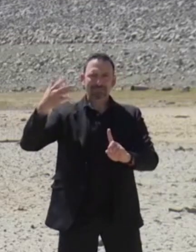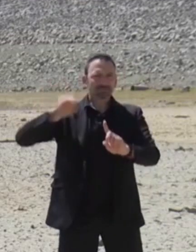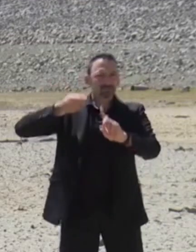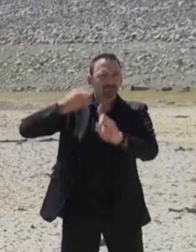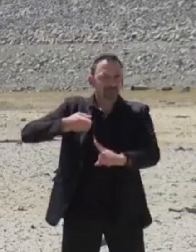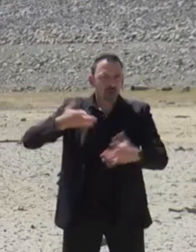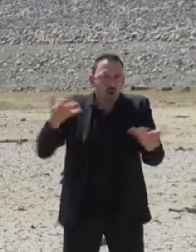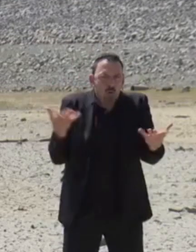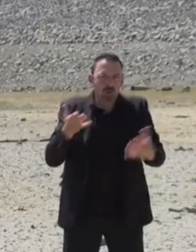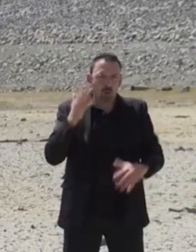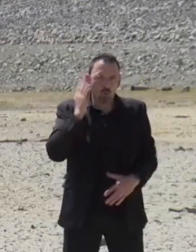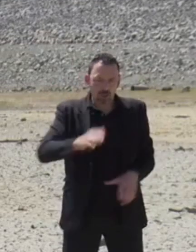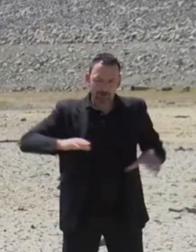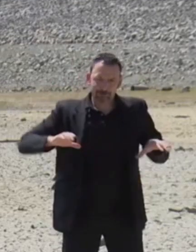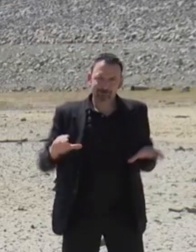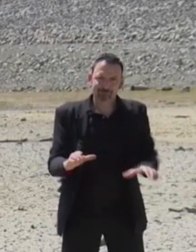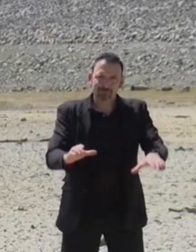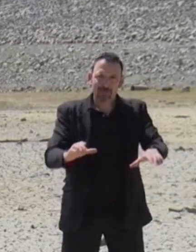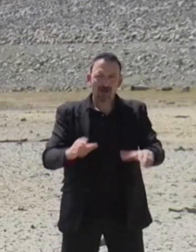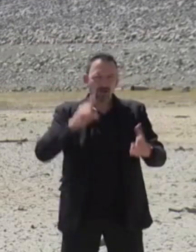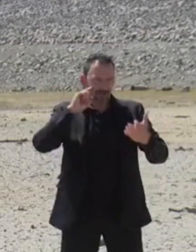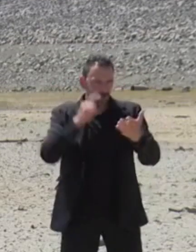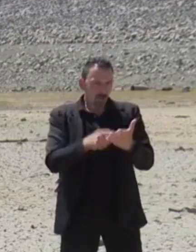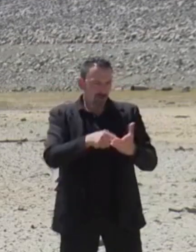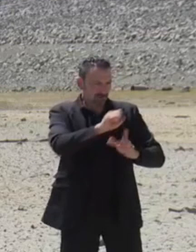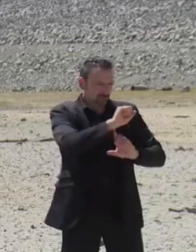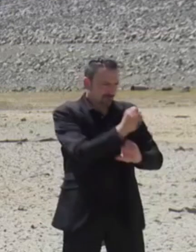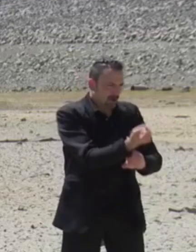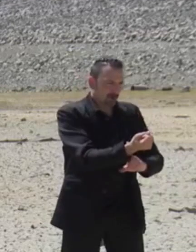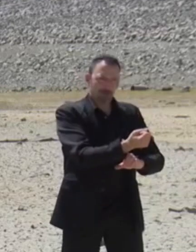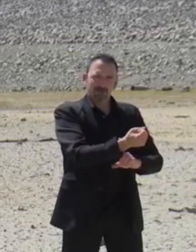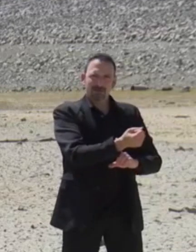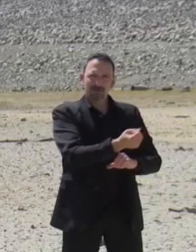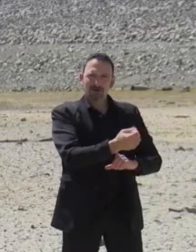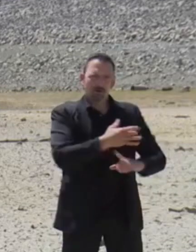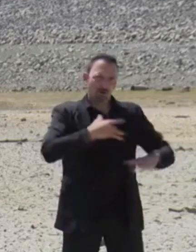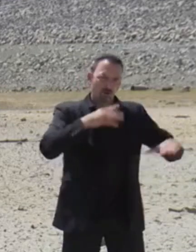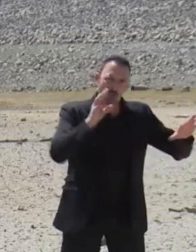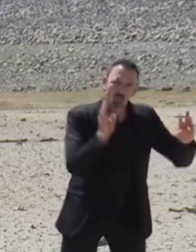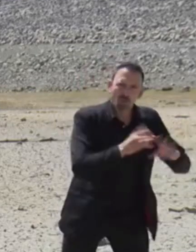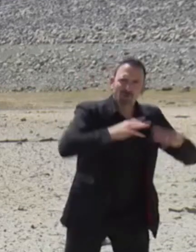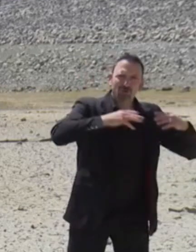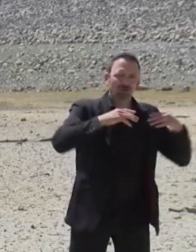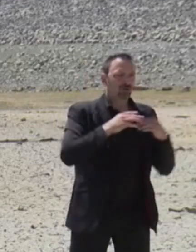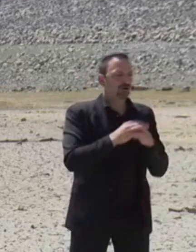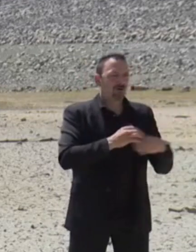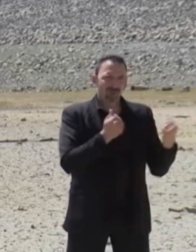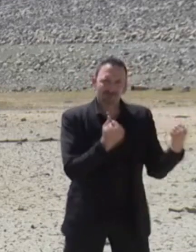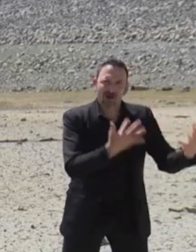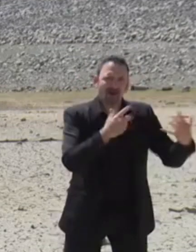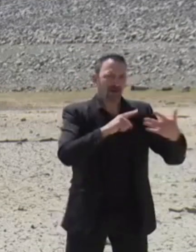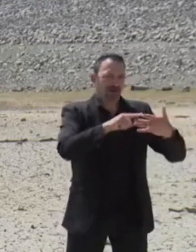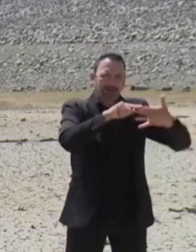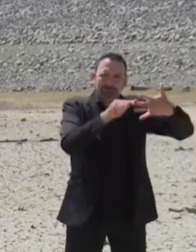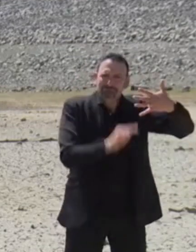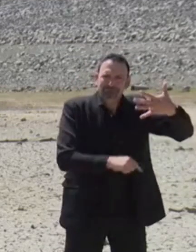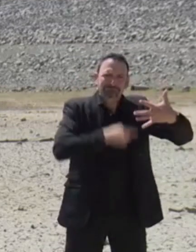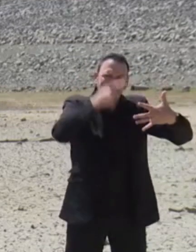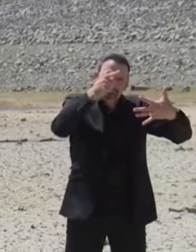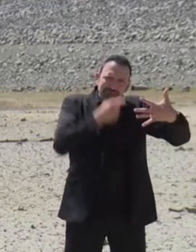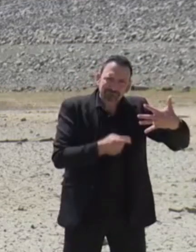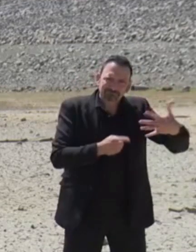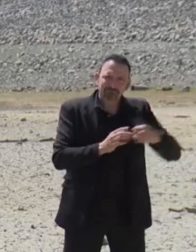framework that recognizes unique characteristics that persist and exist in different parts of the state of California.